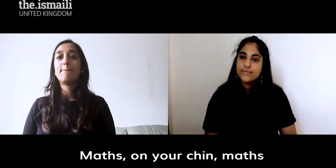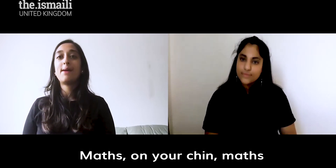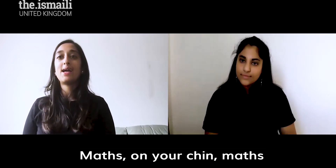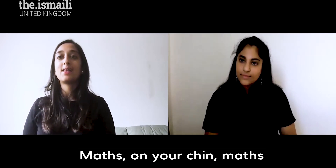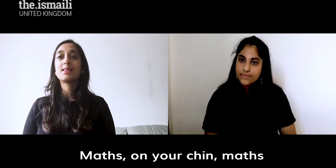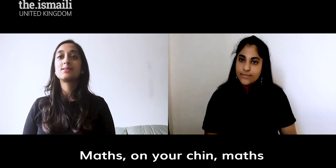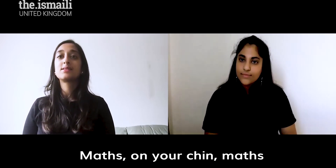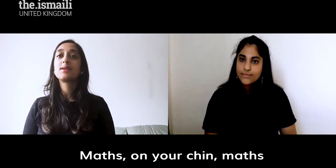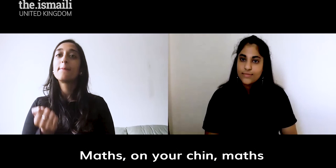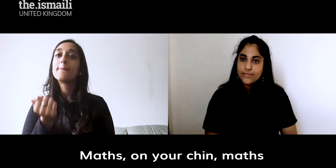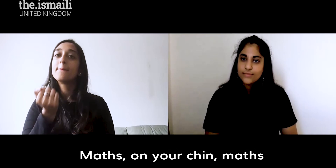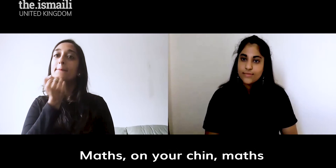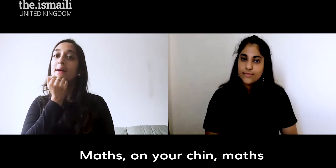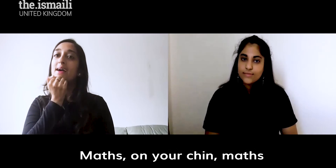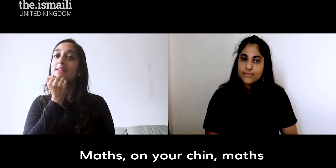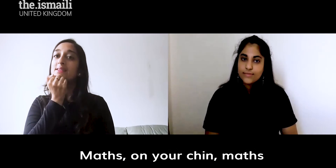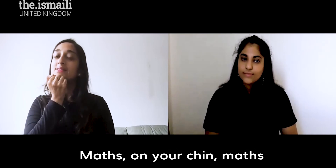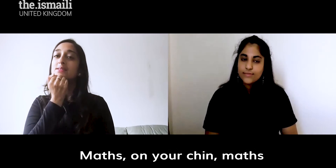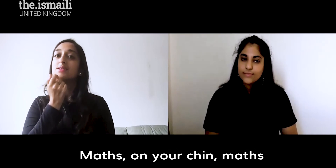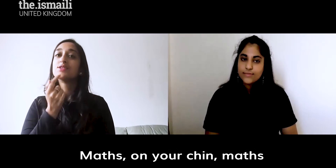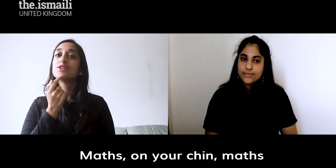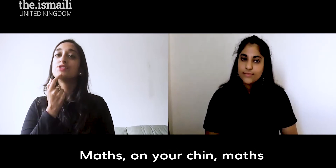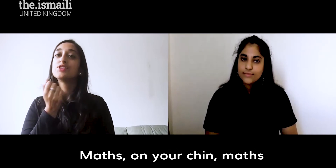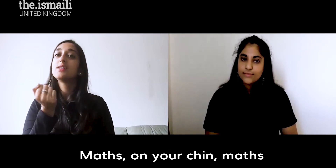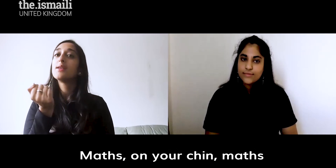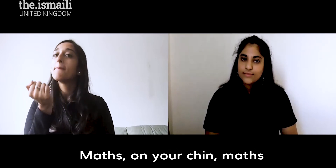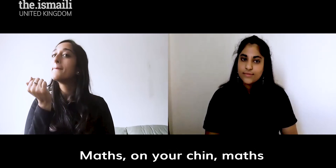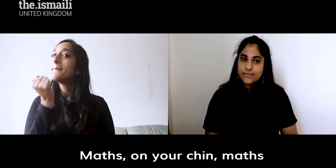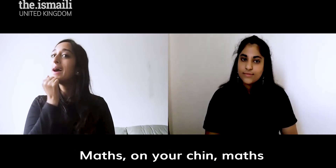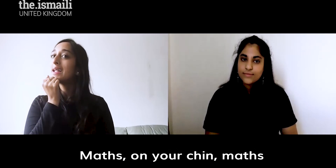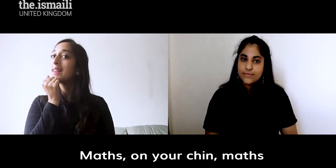Math. Math. Donating math.